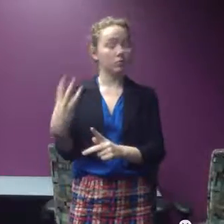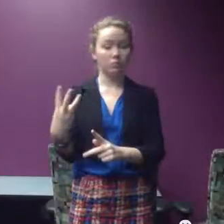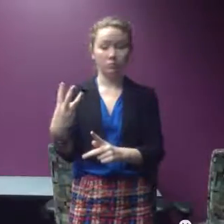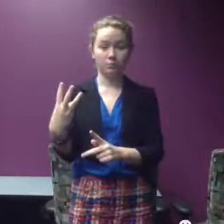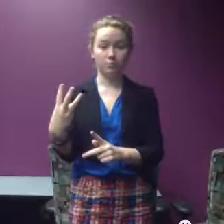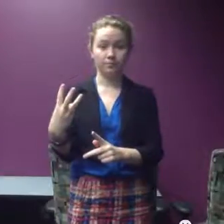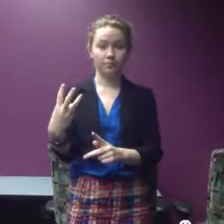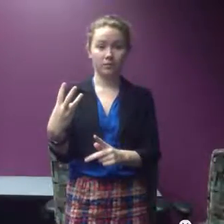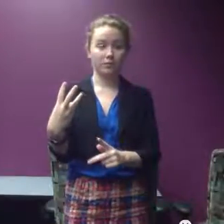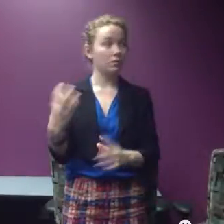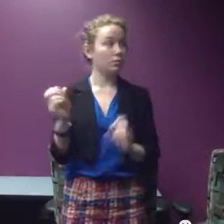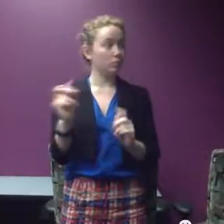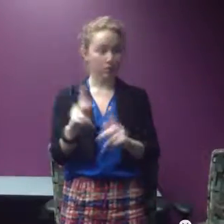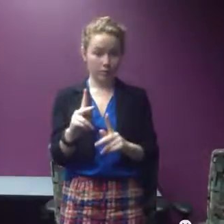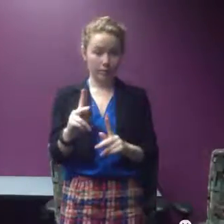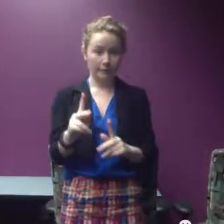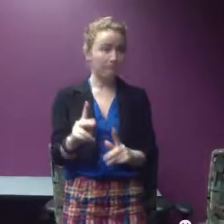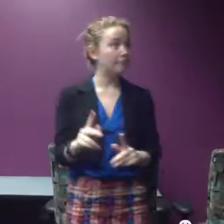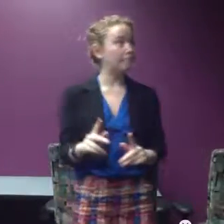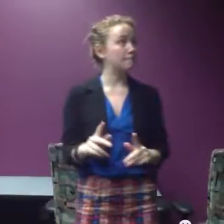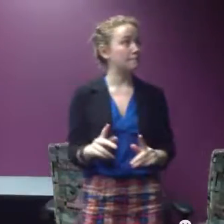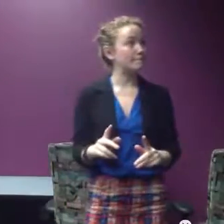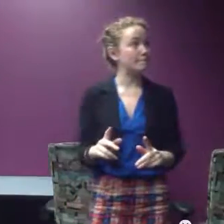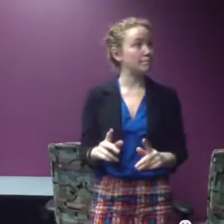So 5 times 2 times 6.